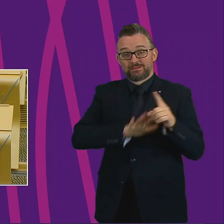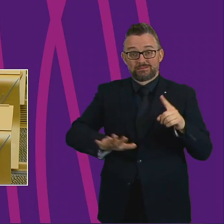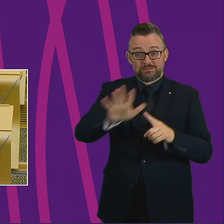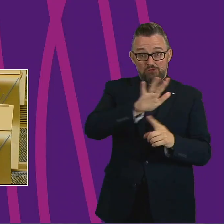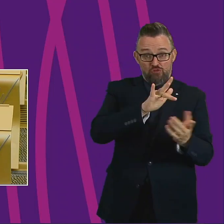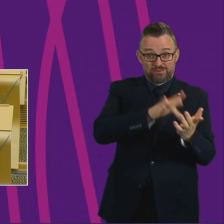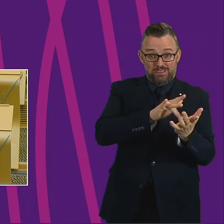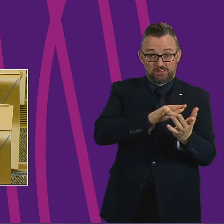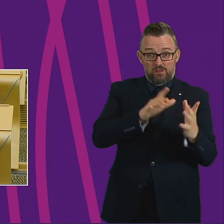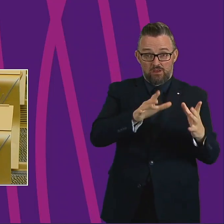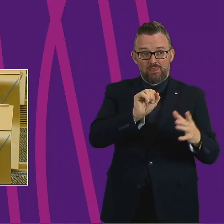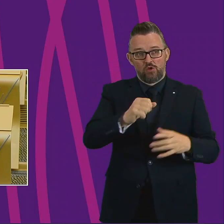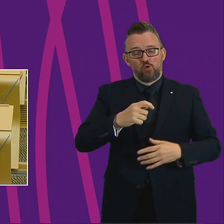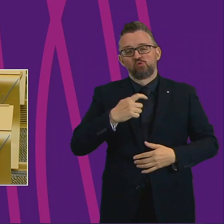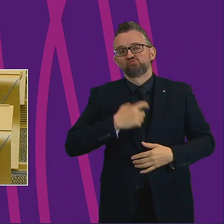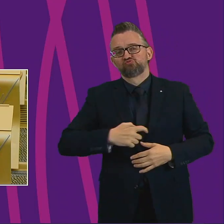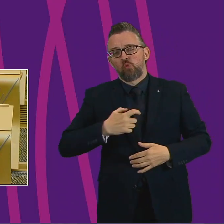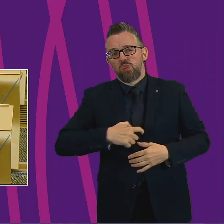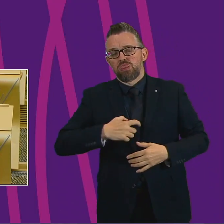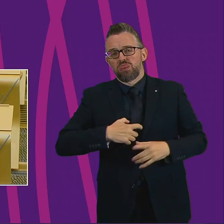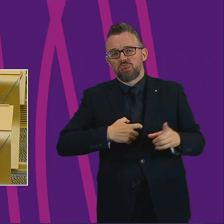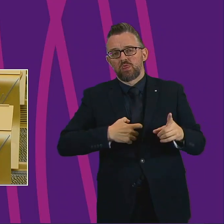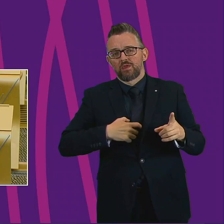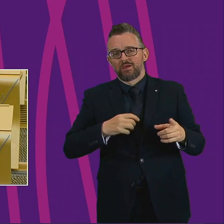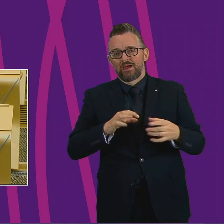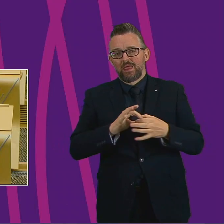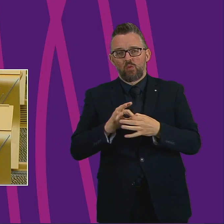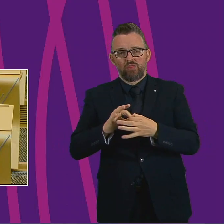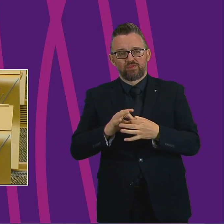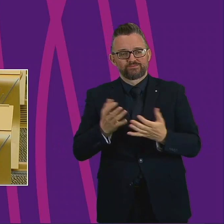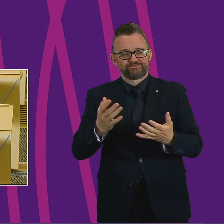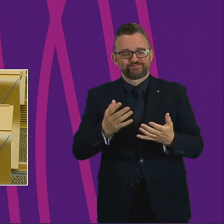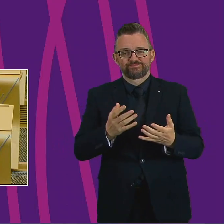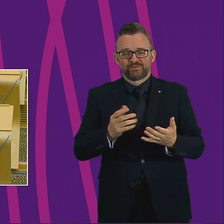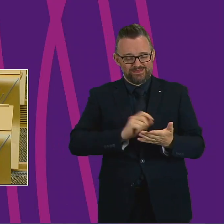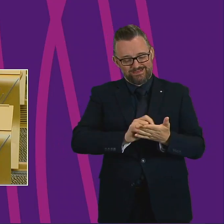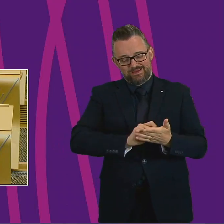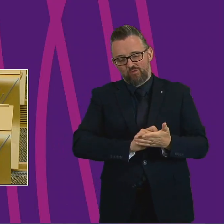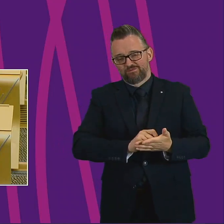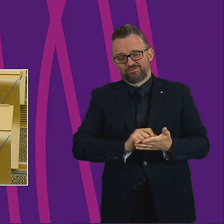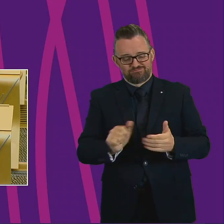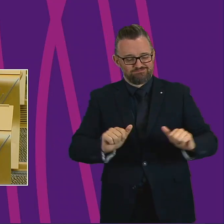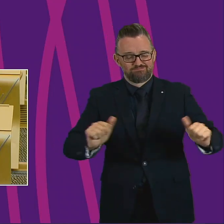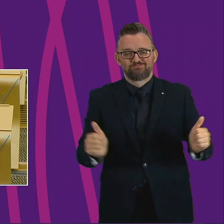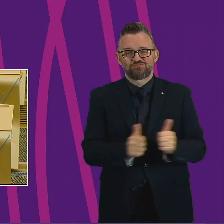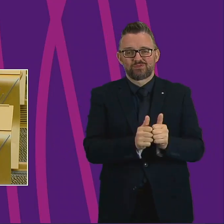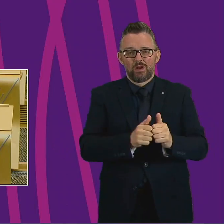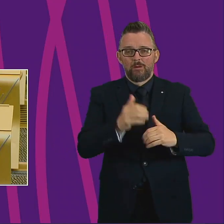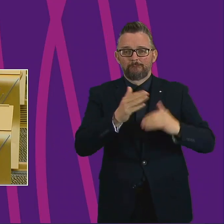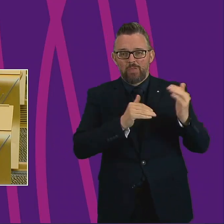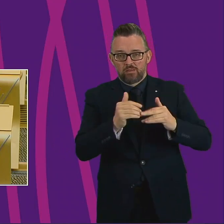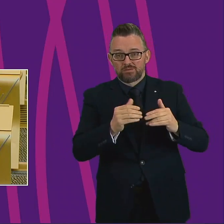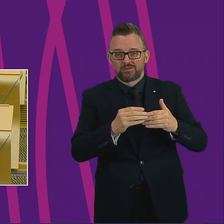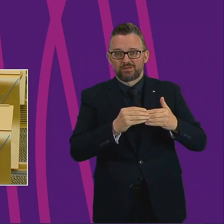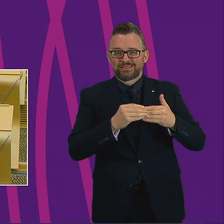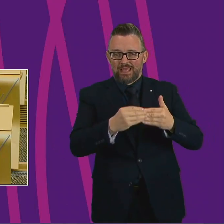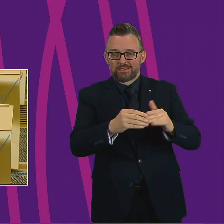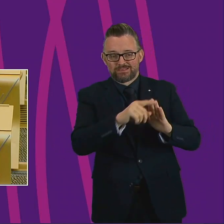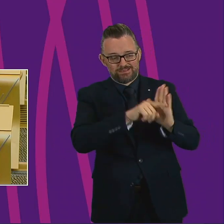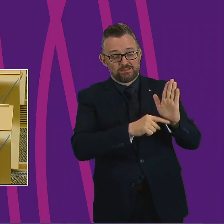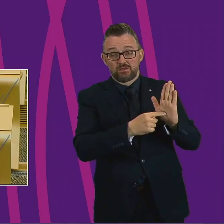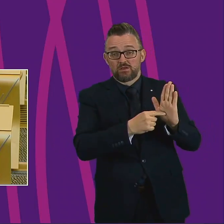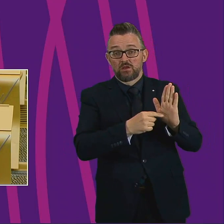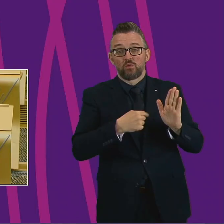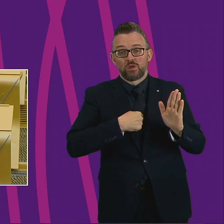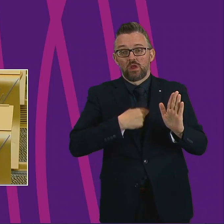it will have in the sign-off of design, of build, of guidance is that we